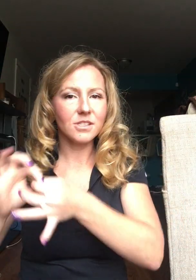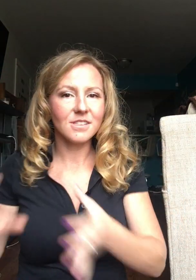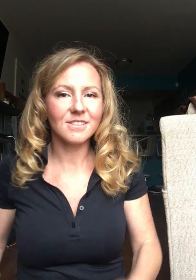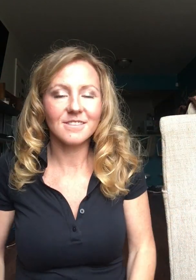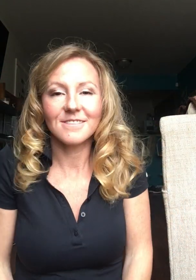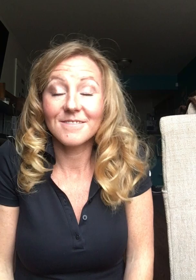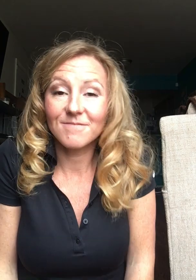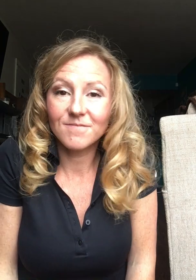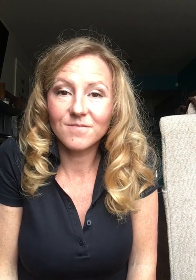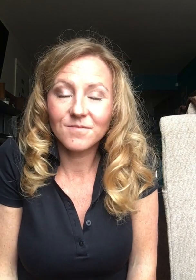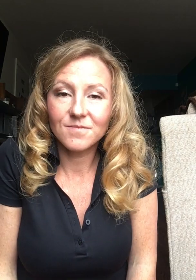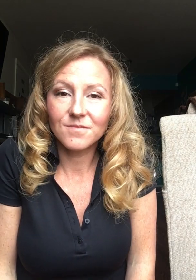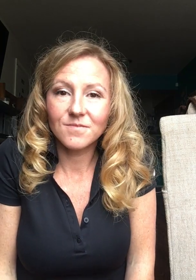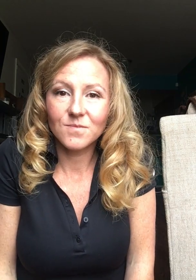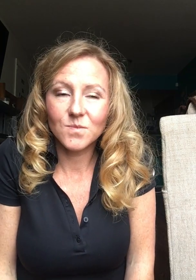cycles?